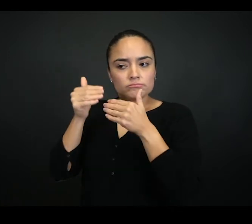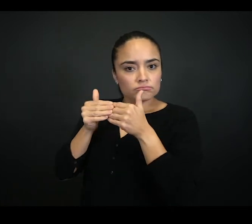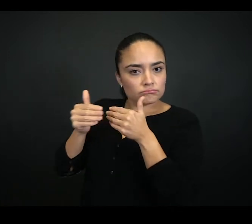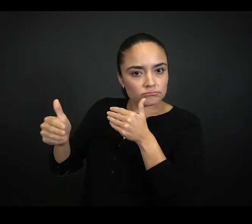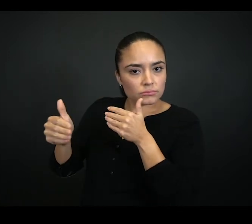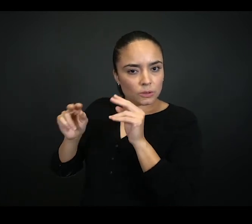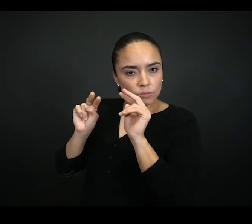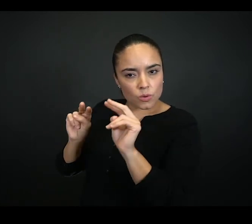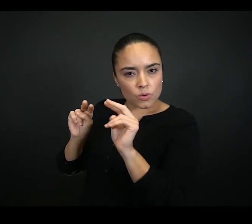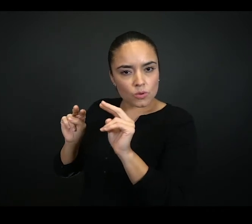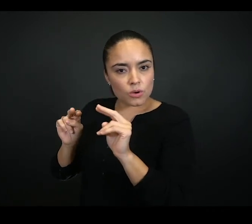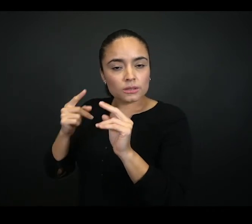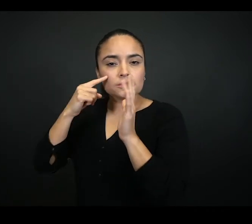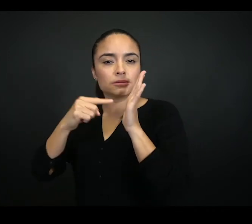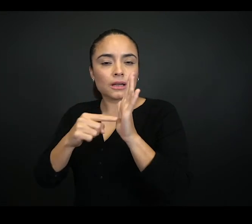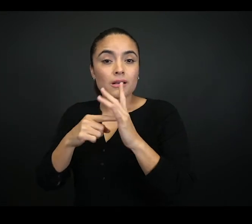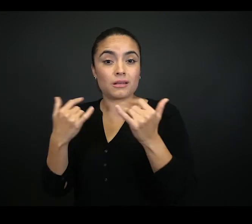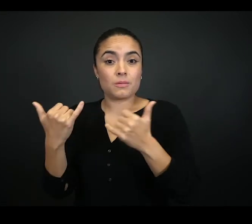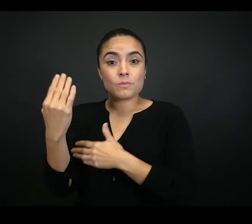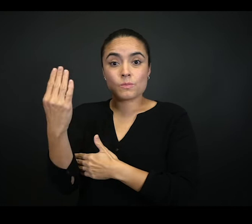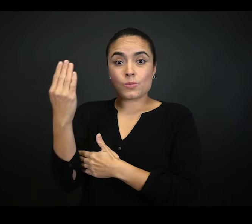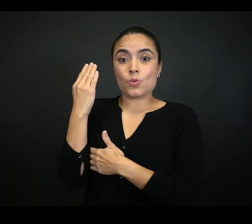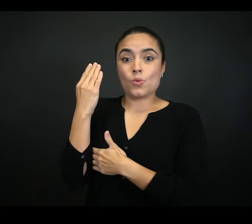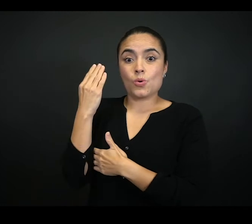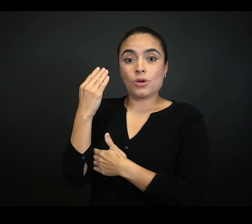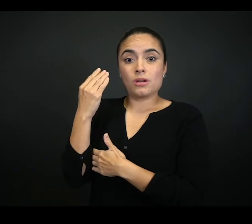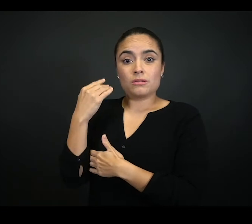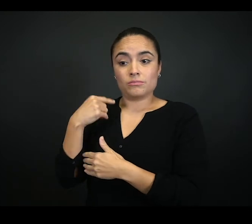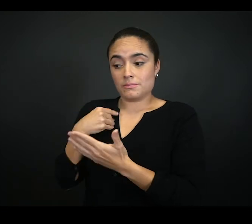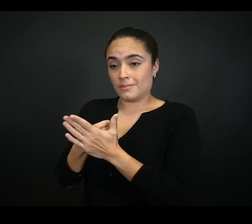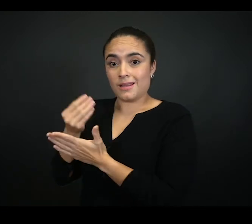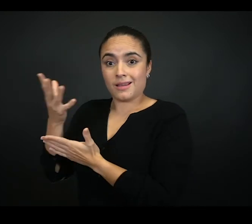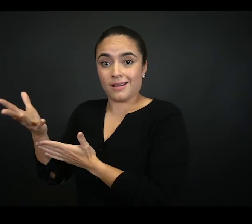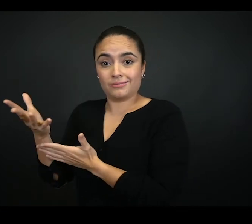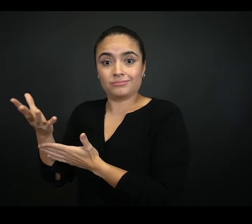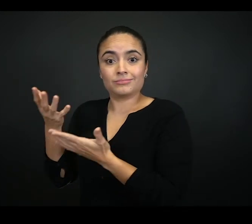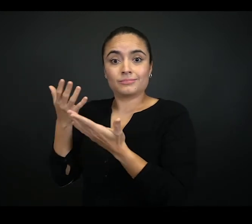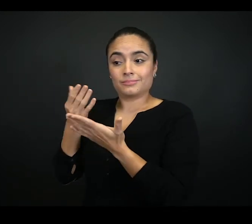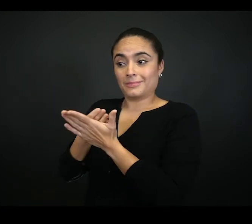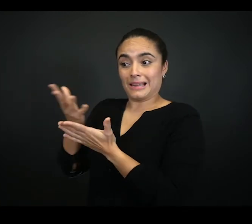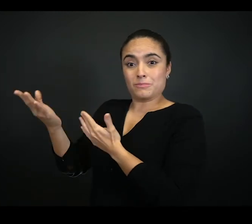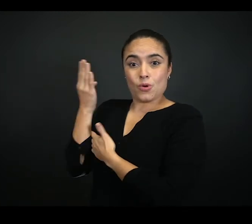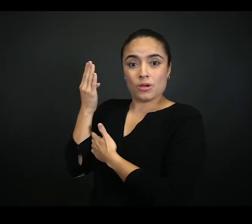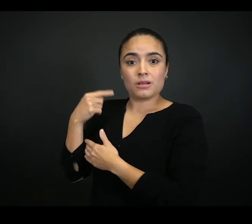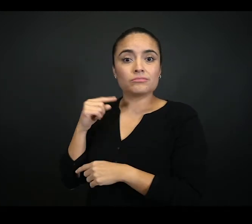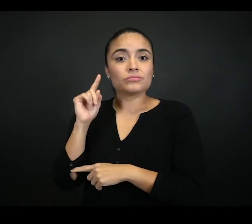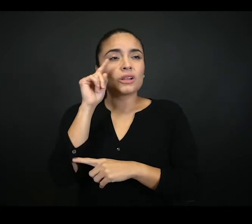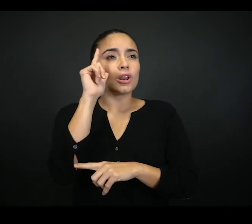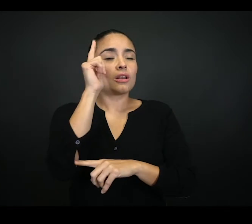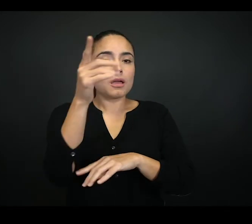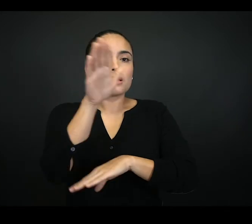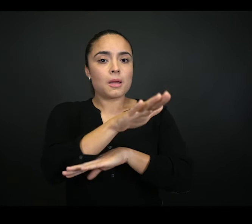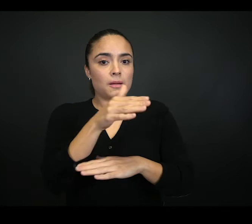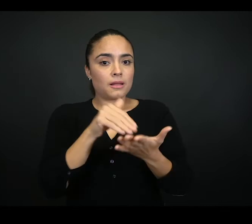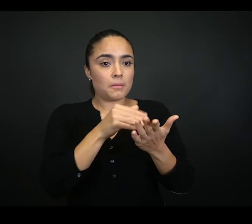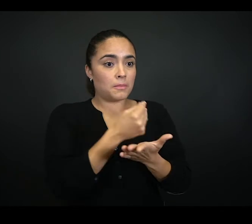that unpredictability, like I said, what I bought even this morning, I buy from the same person, could be different this afternoon.